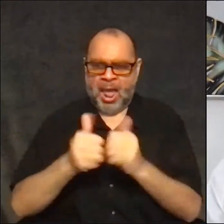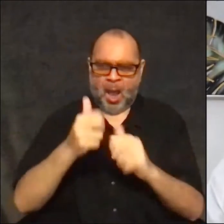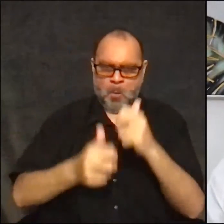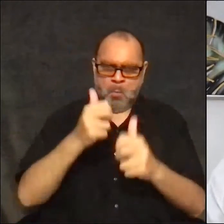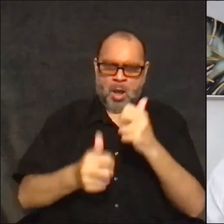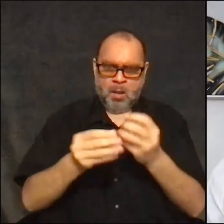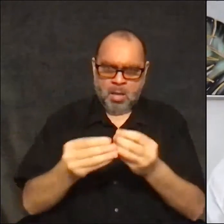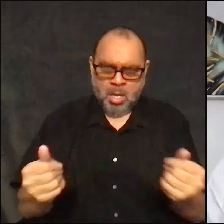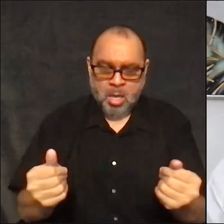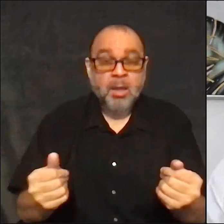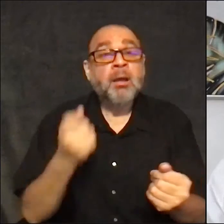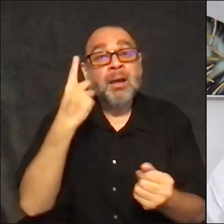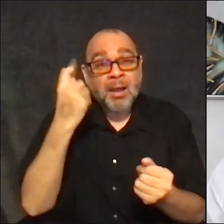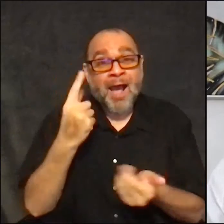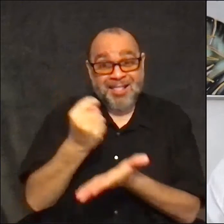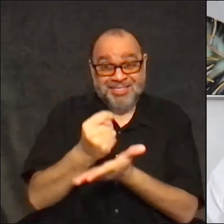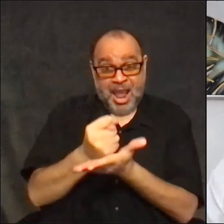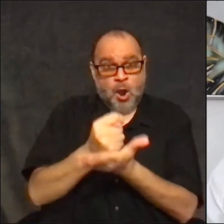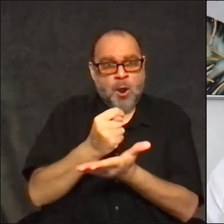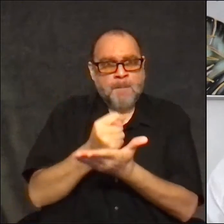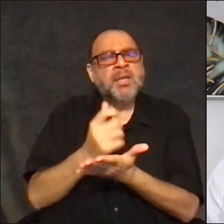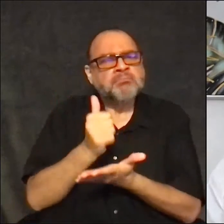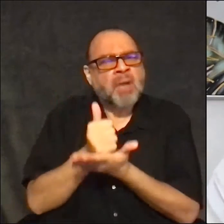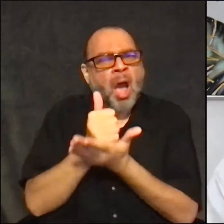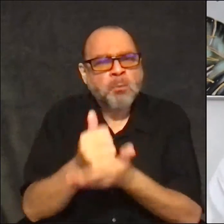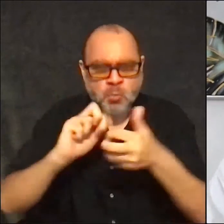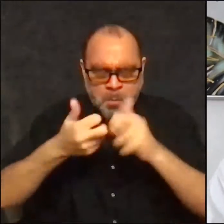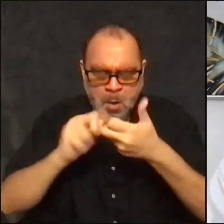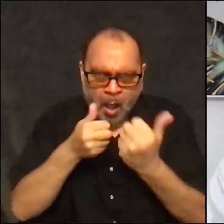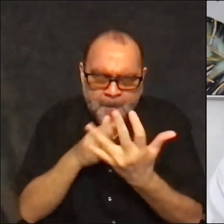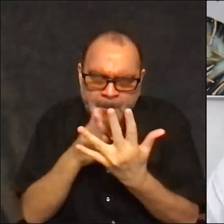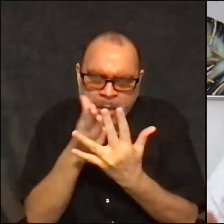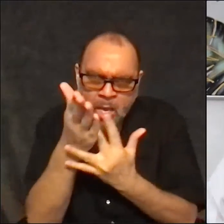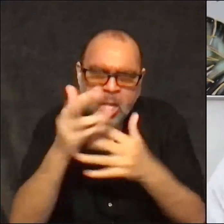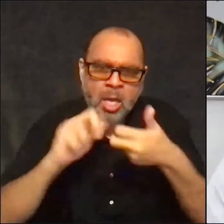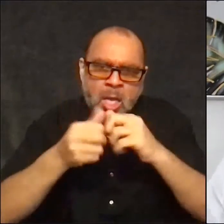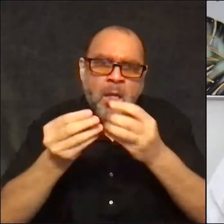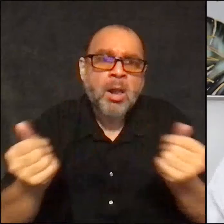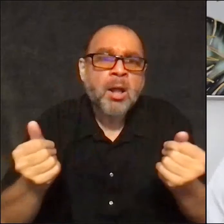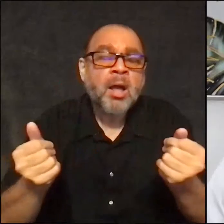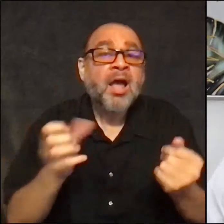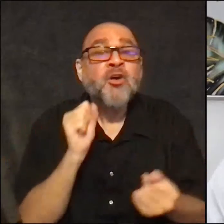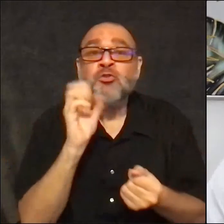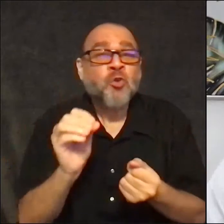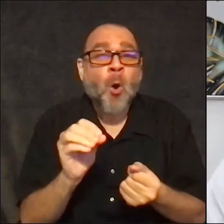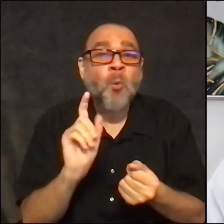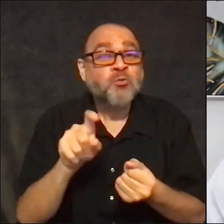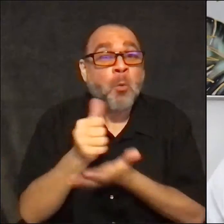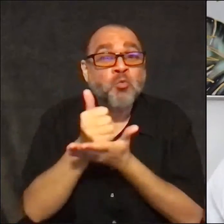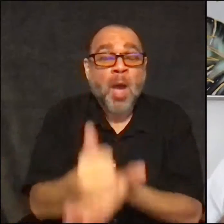that therapy ultimately can provide are to help you improve your primary, secondary